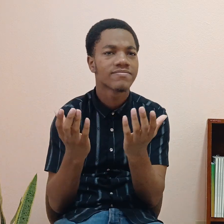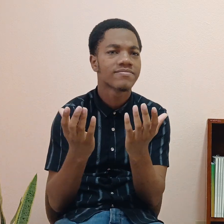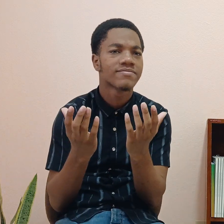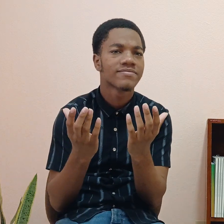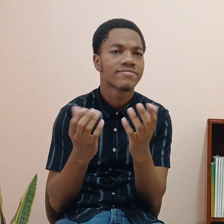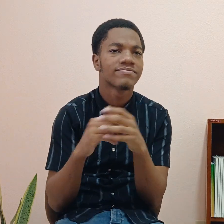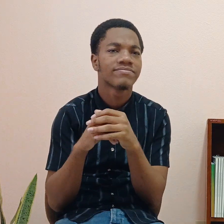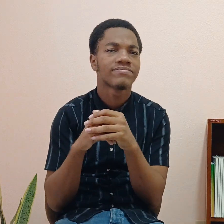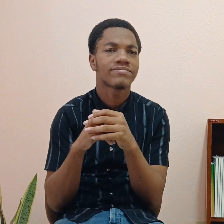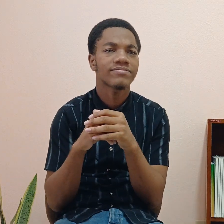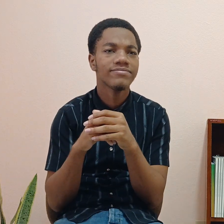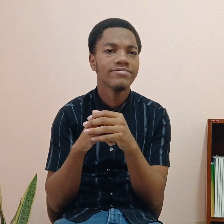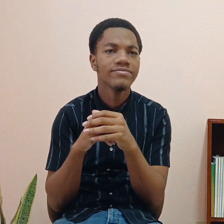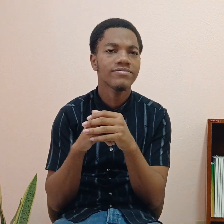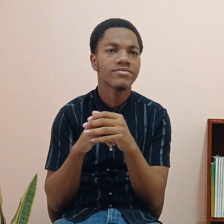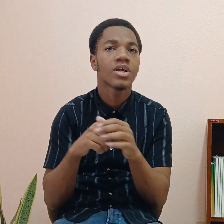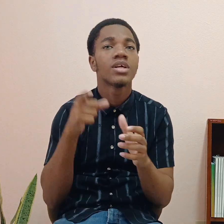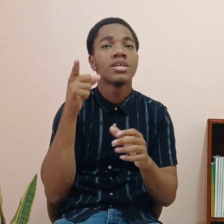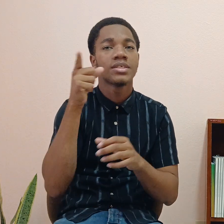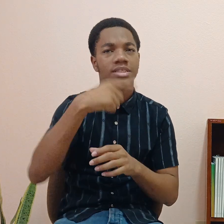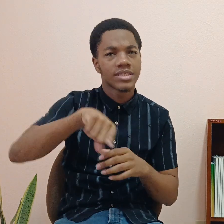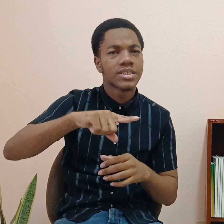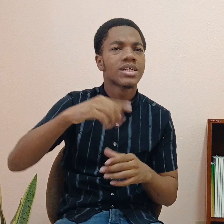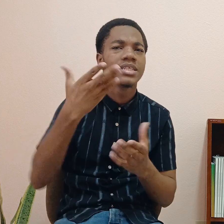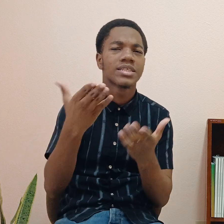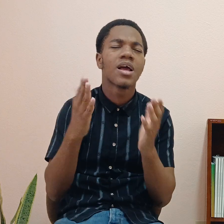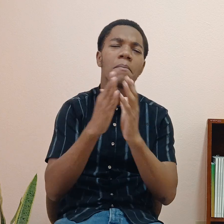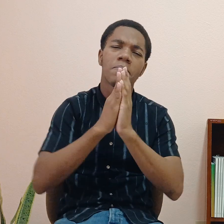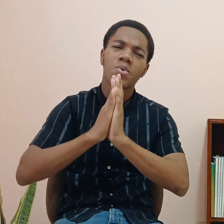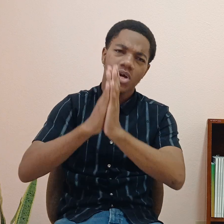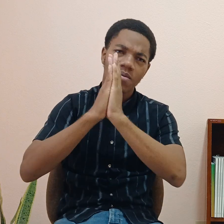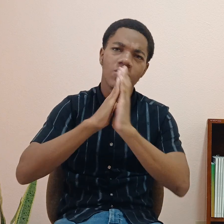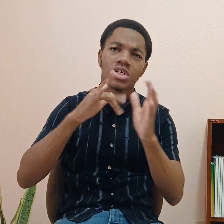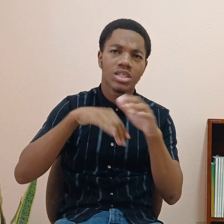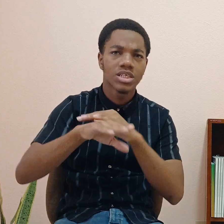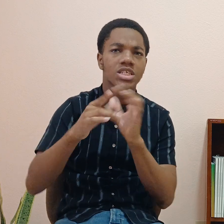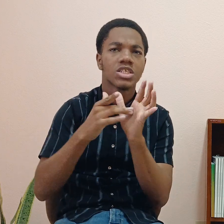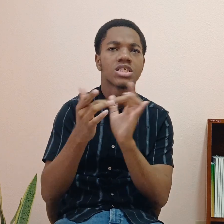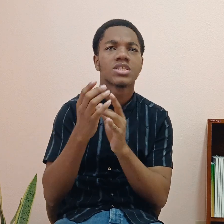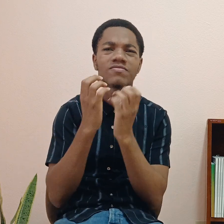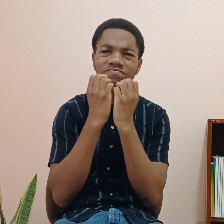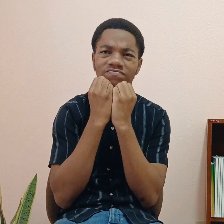These things I pray in Jesus' precious name. Amen.